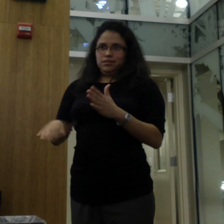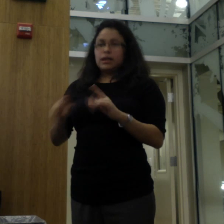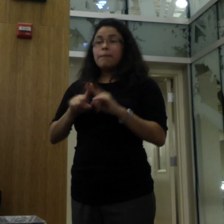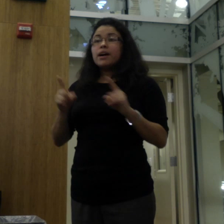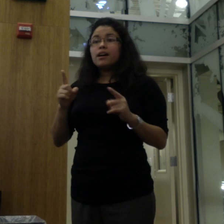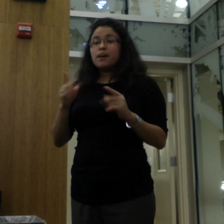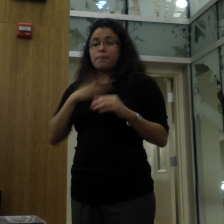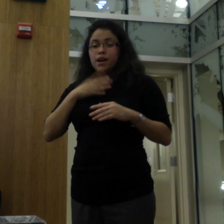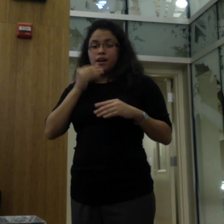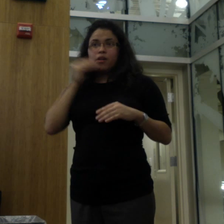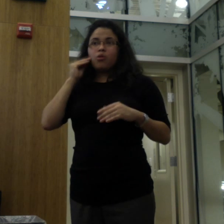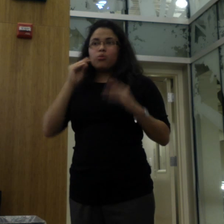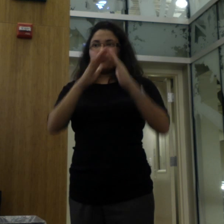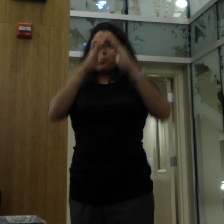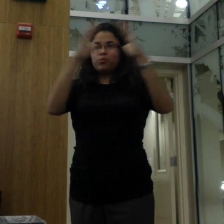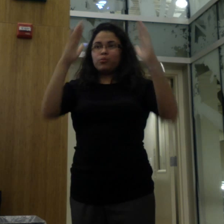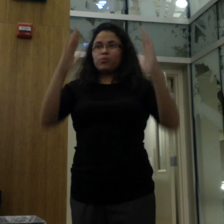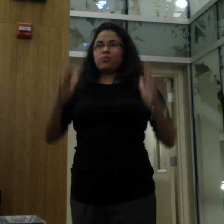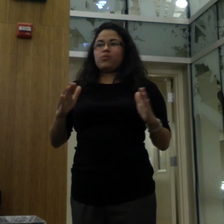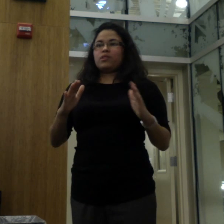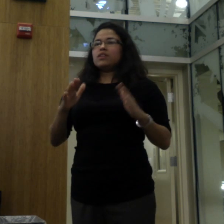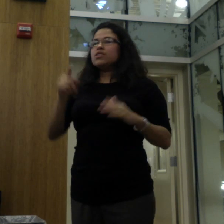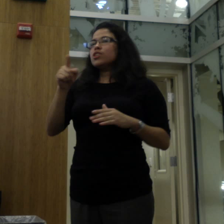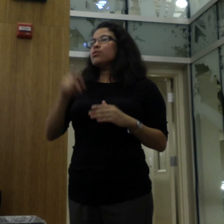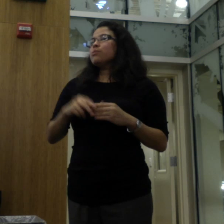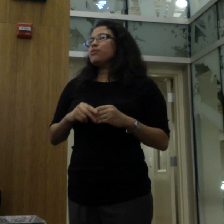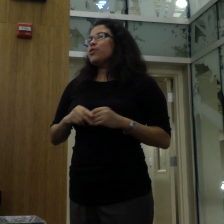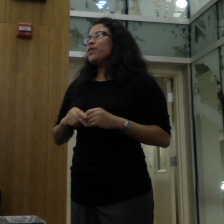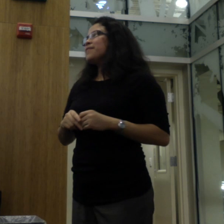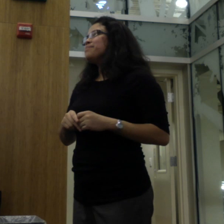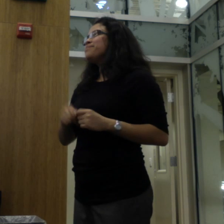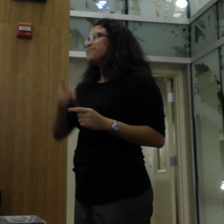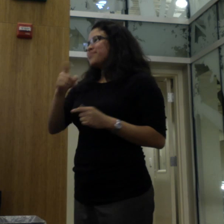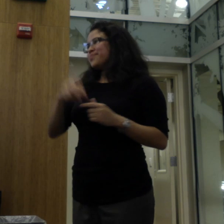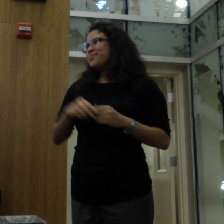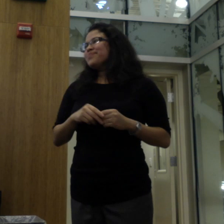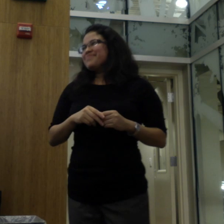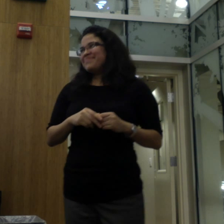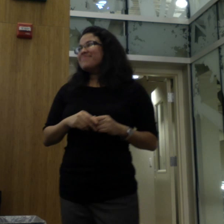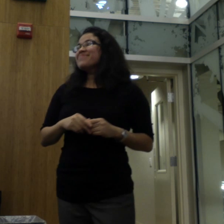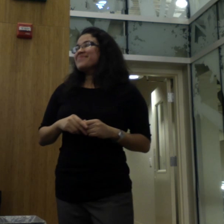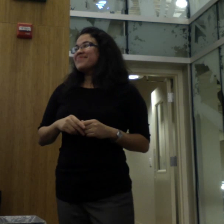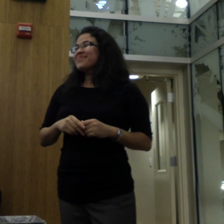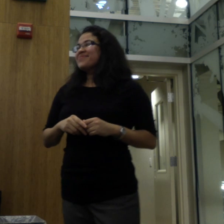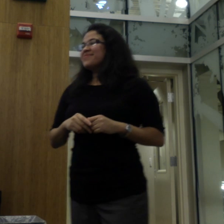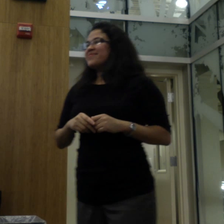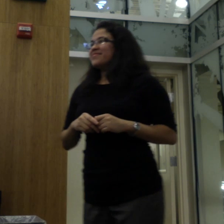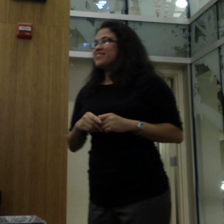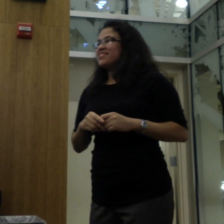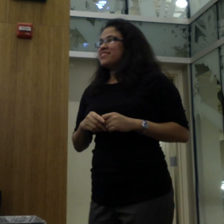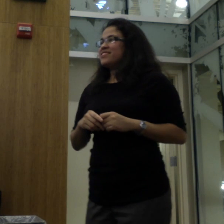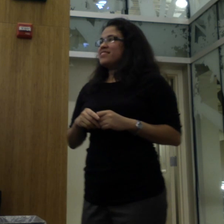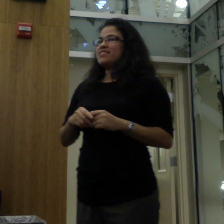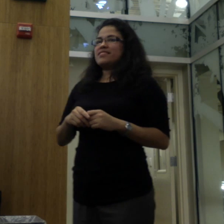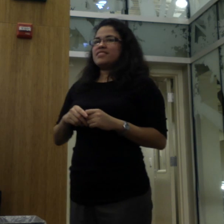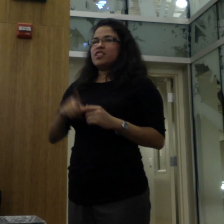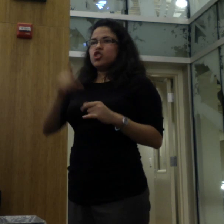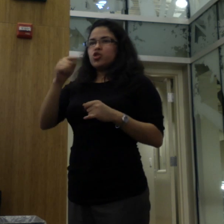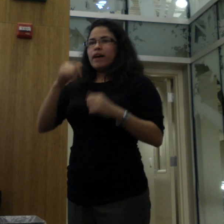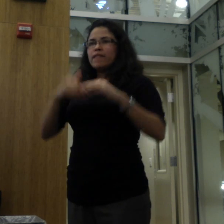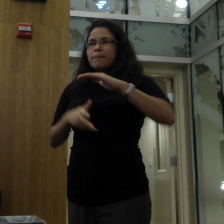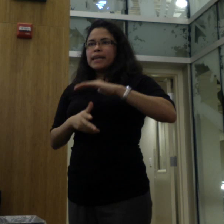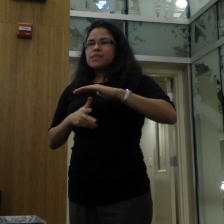in Virginia. Here you don't necessarily have basements. She grew up in Florida. Ah, so did you have basements in